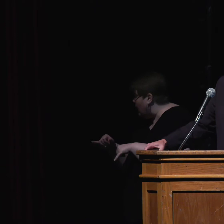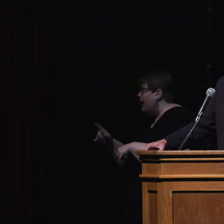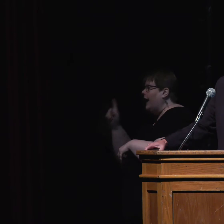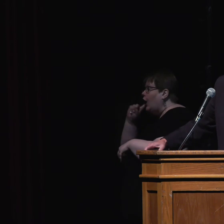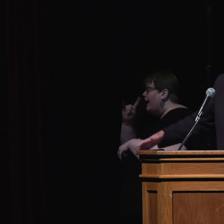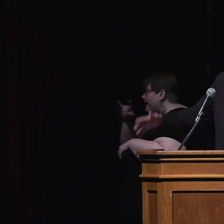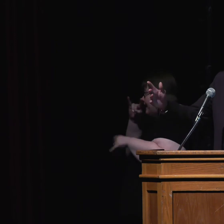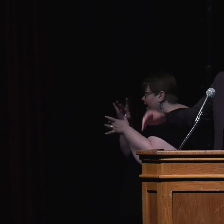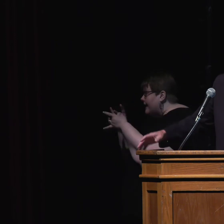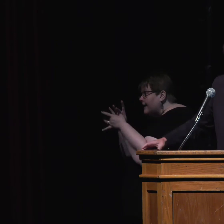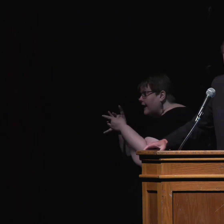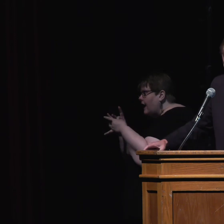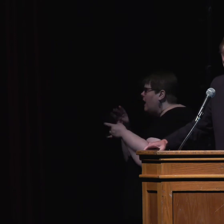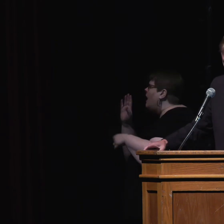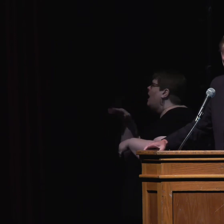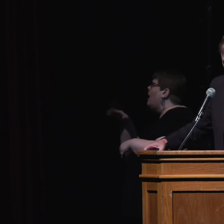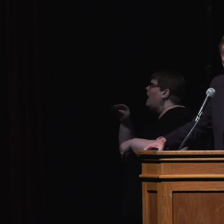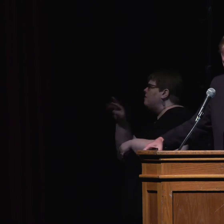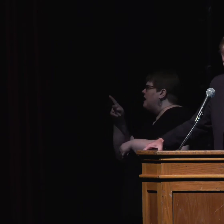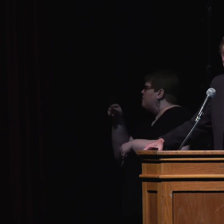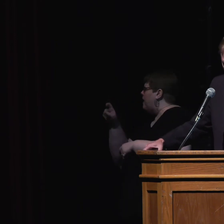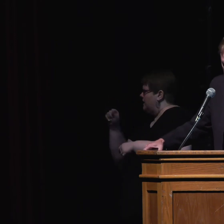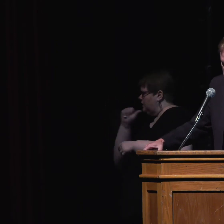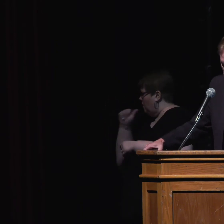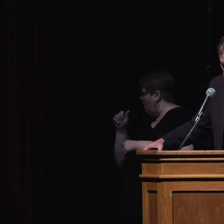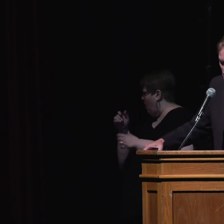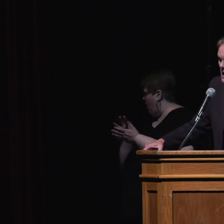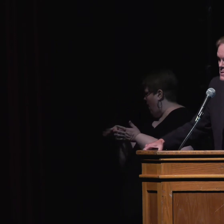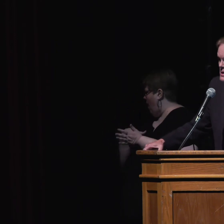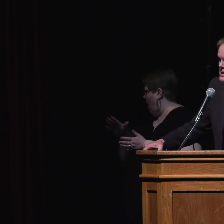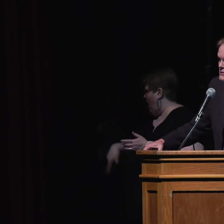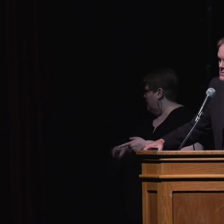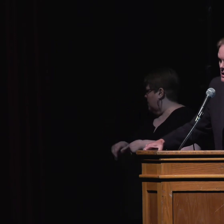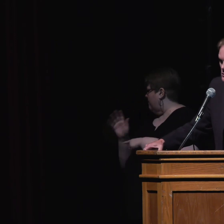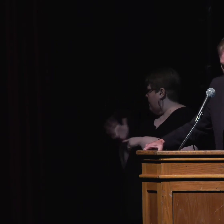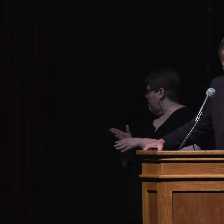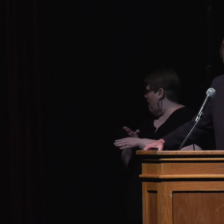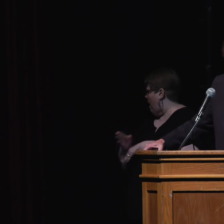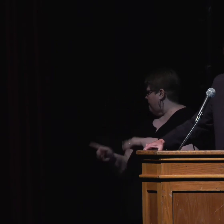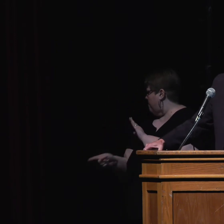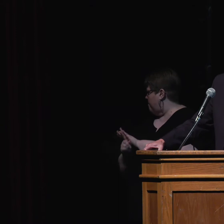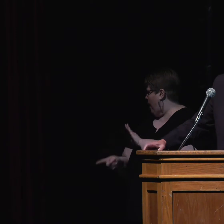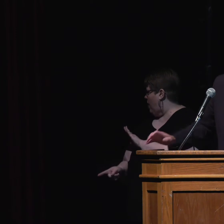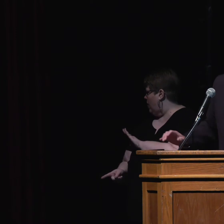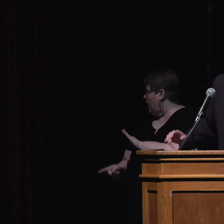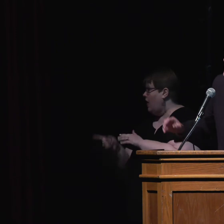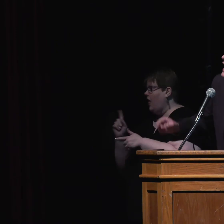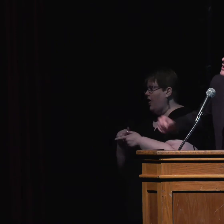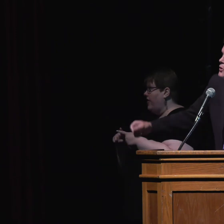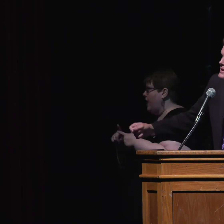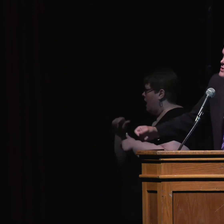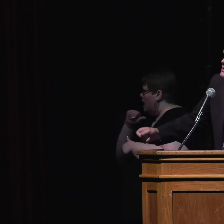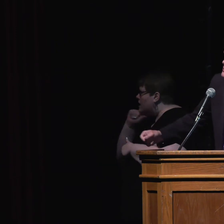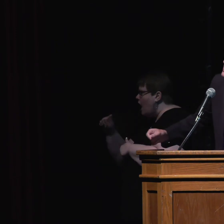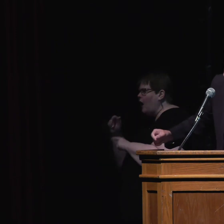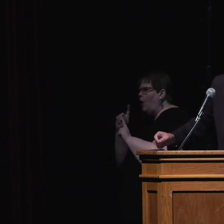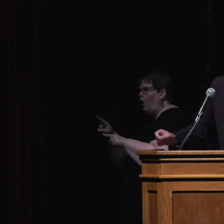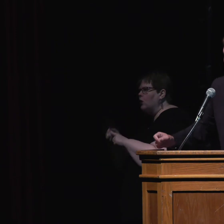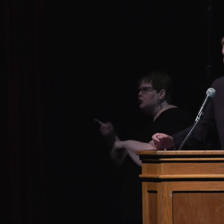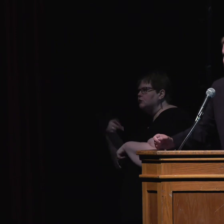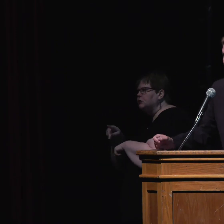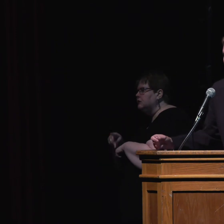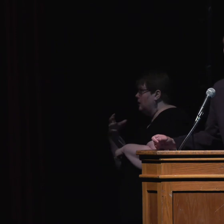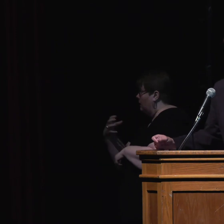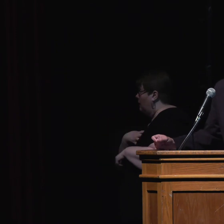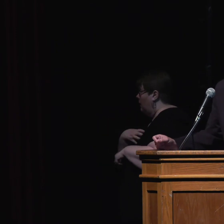a kid say, Mr. Potts won't count us late until it's 5 minutes after the bell rings. And then not going to your principal